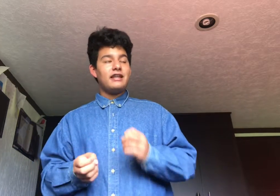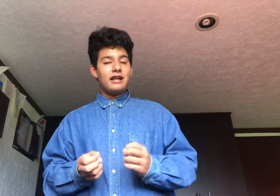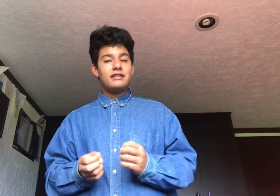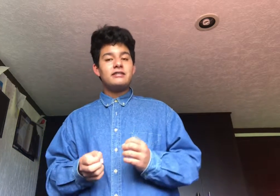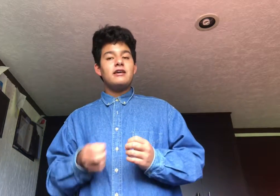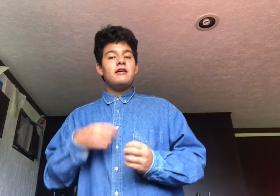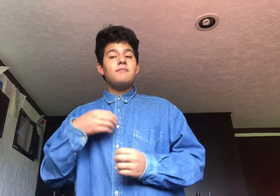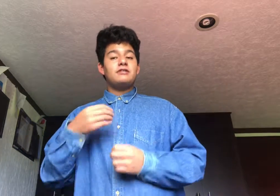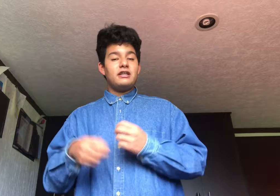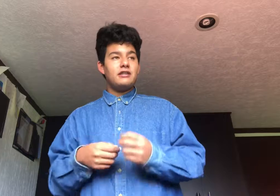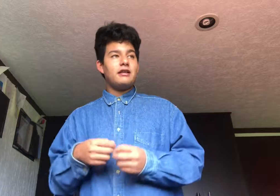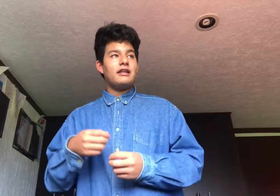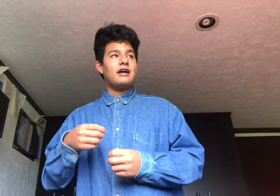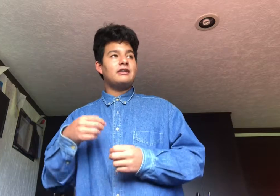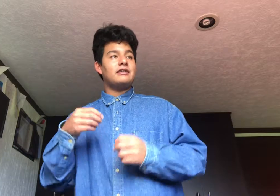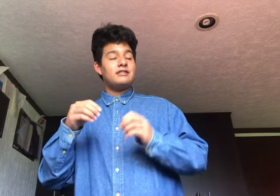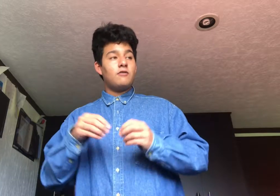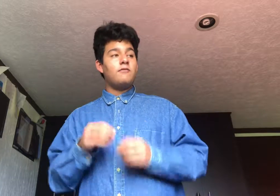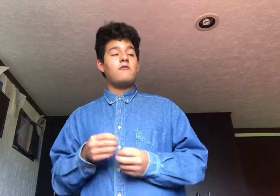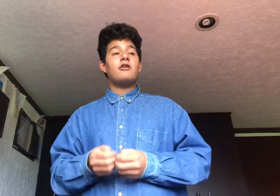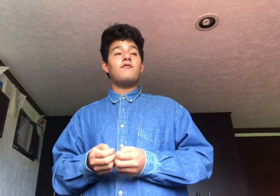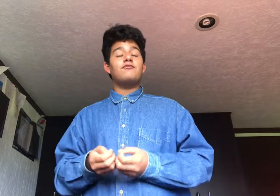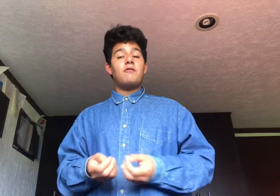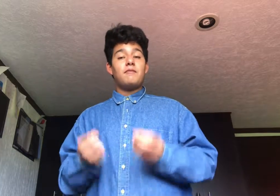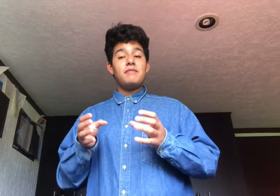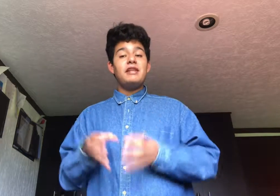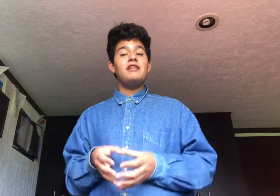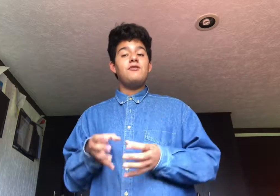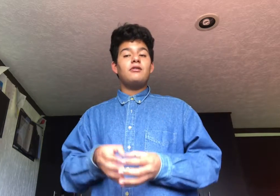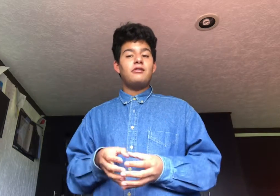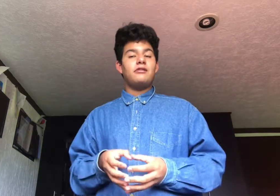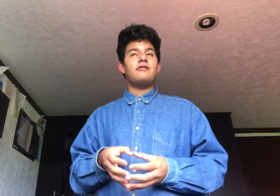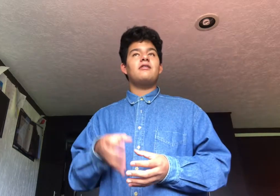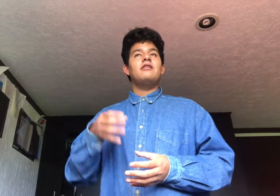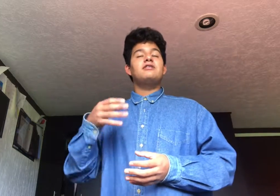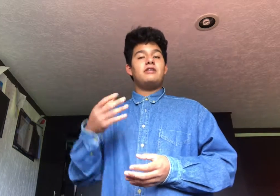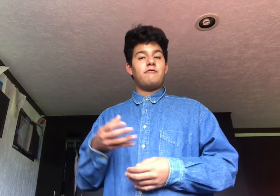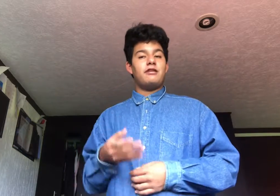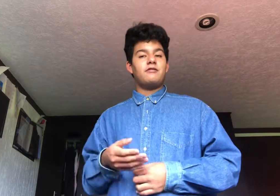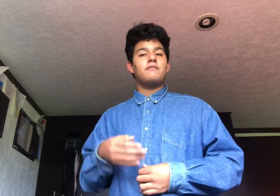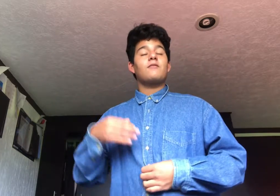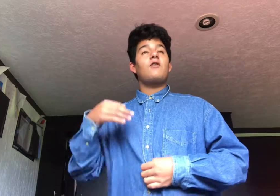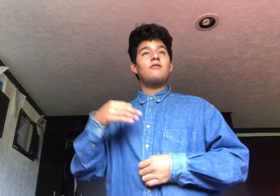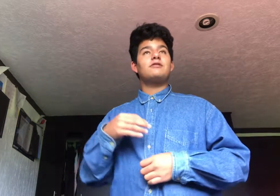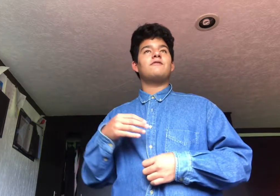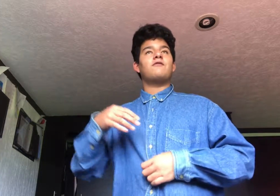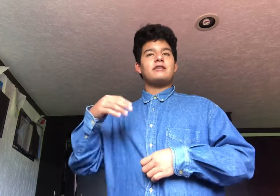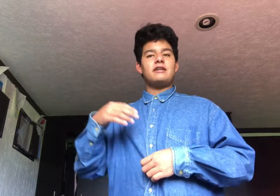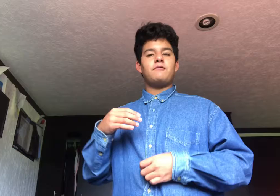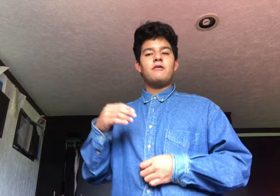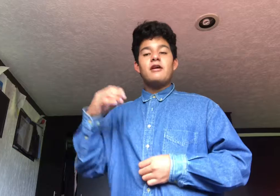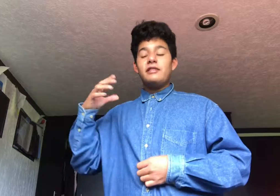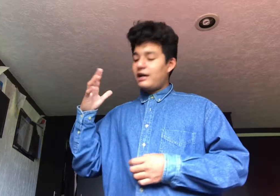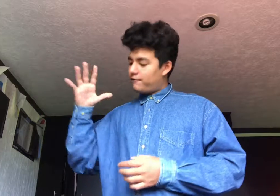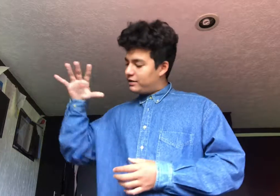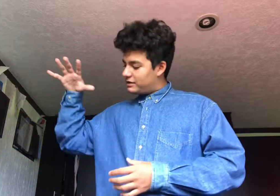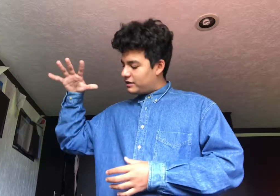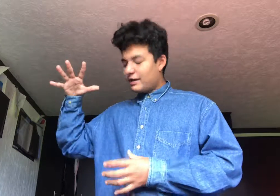that it had its own power comes from a mini nuclear generator. Also, for example, they have these kind